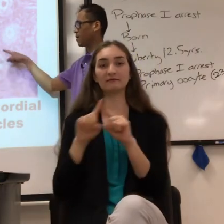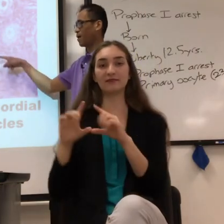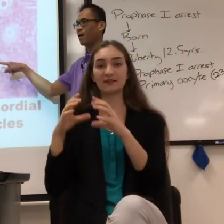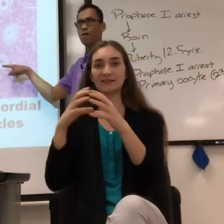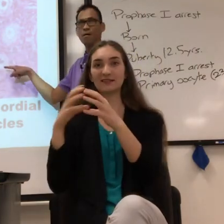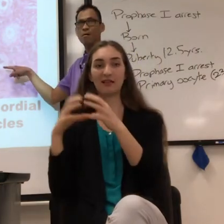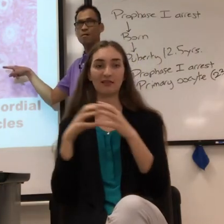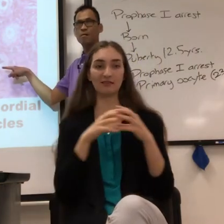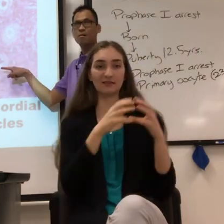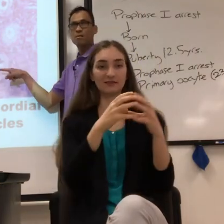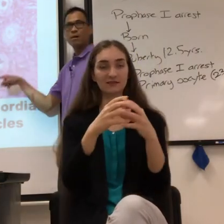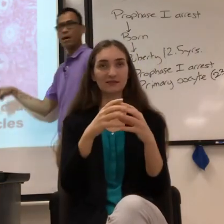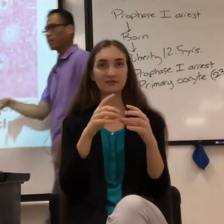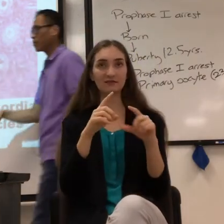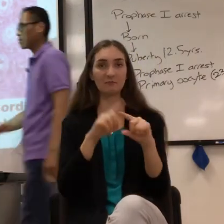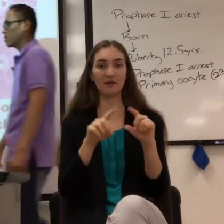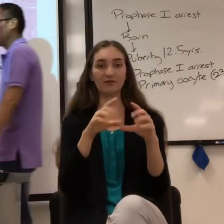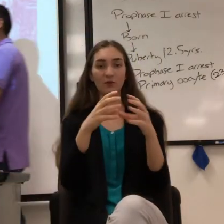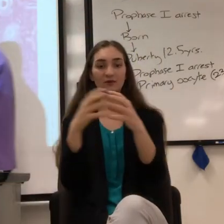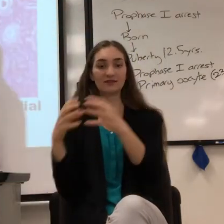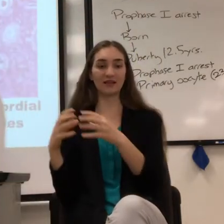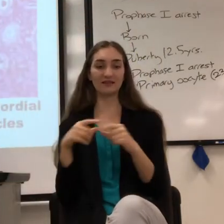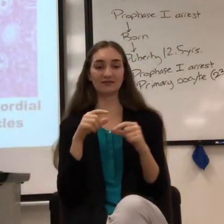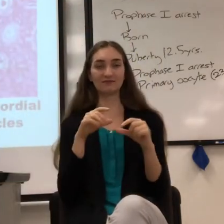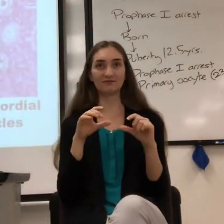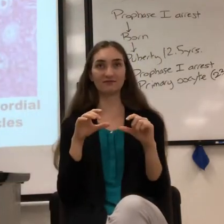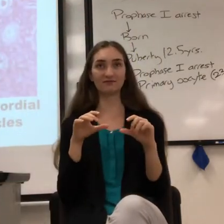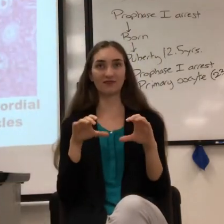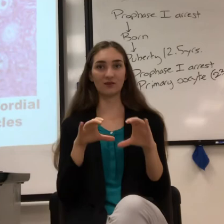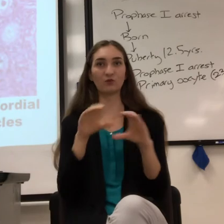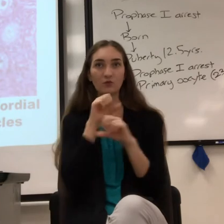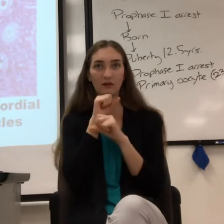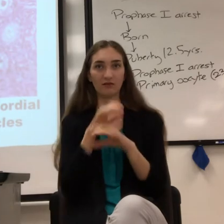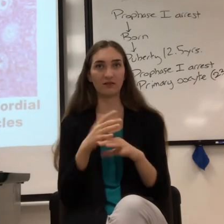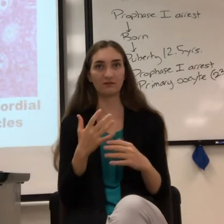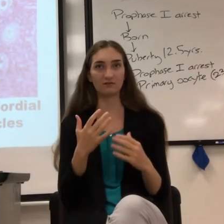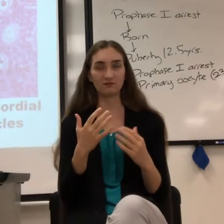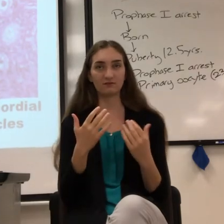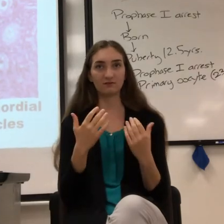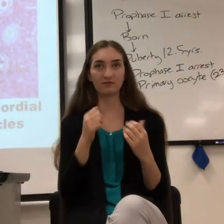really do anything. Okay, they're hormonally inactive.